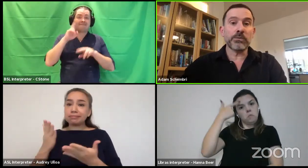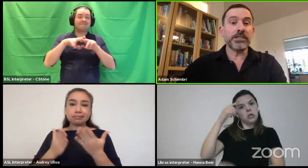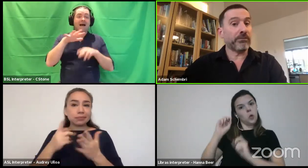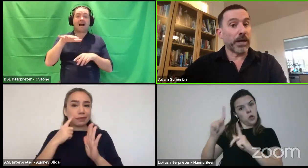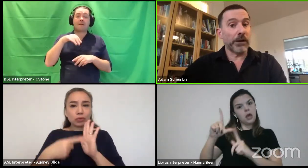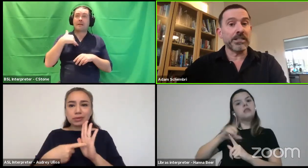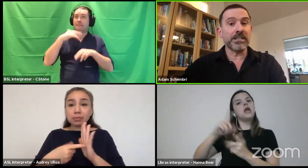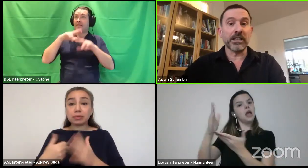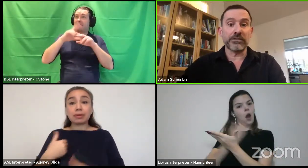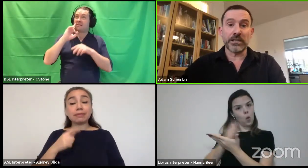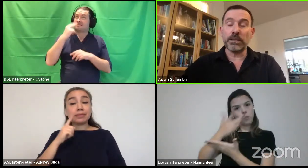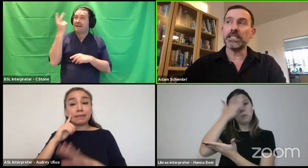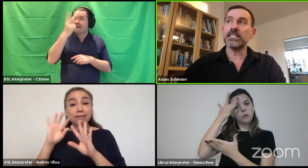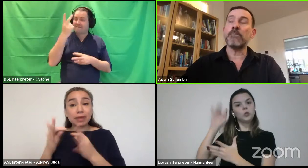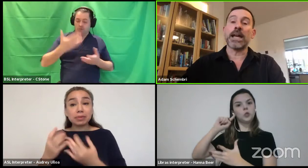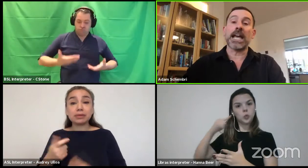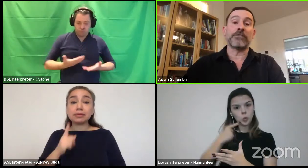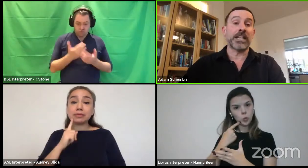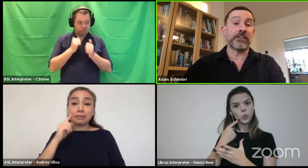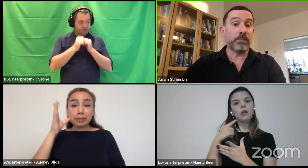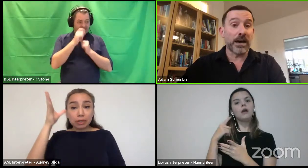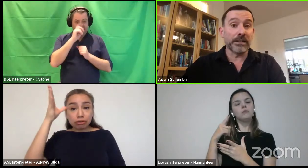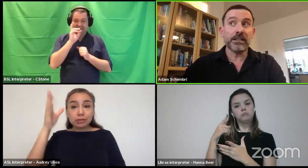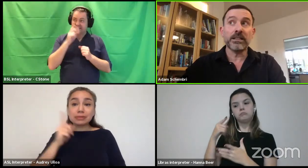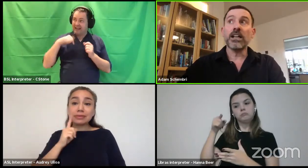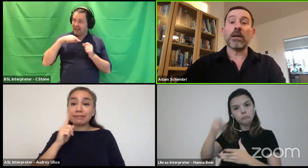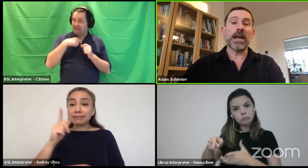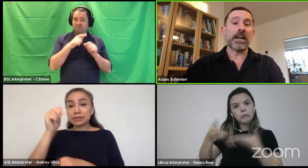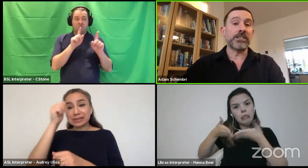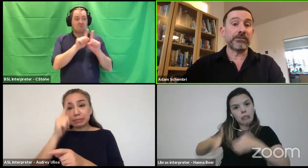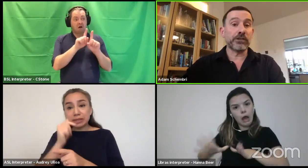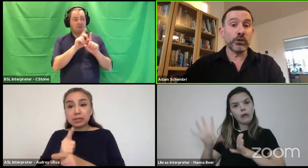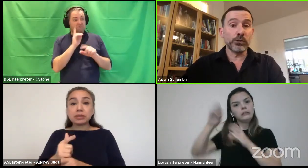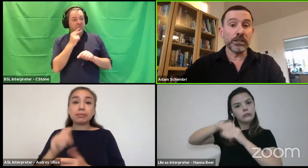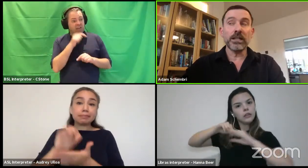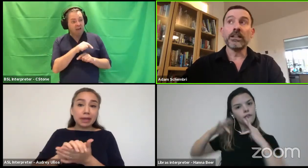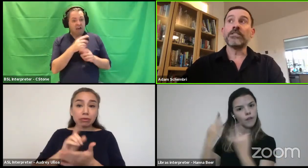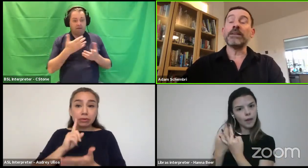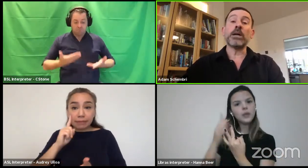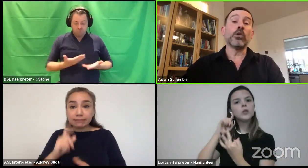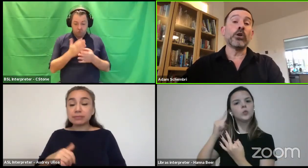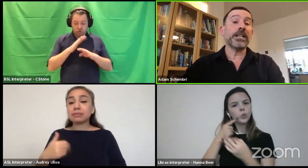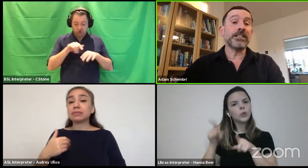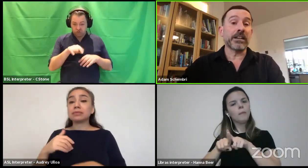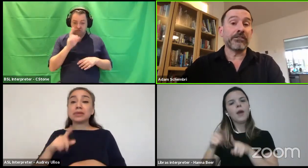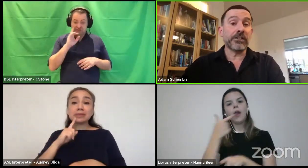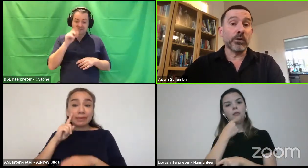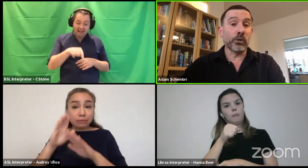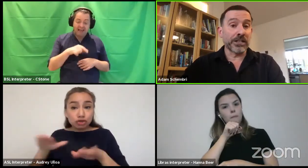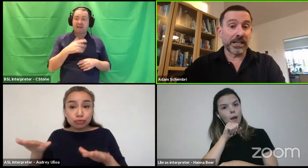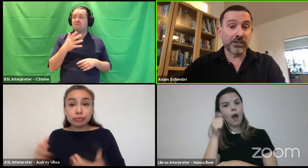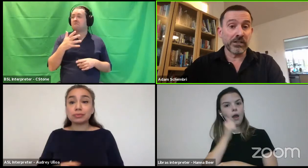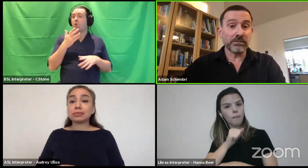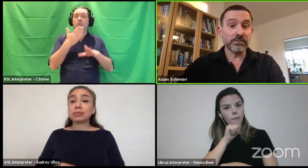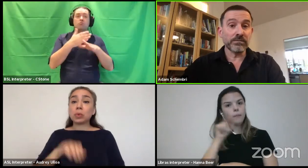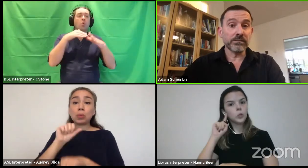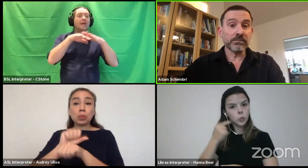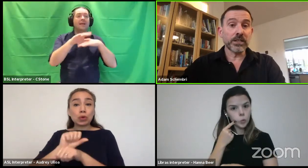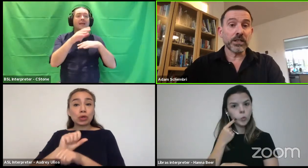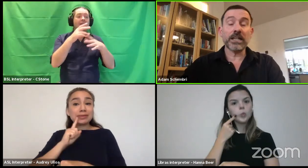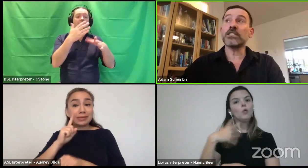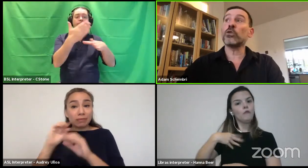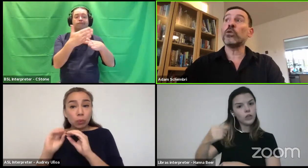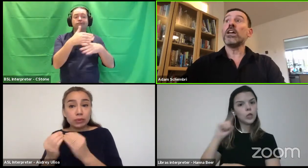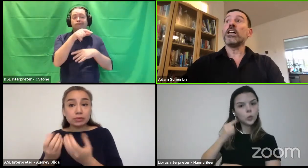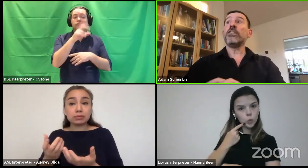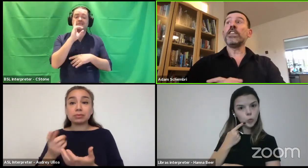families with deaf parents and deaf siblings. They may have a deaf partner. They may have deaf children. They may work in a deaf organization.